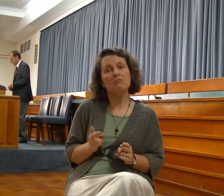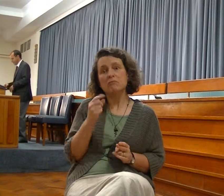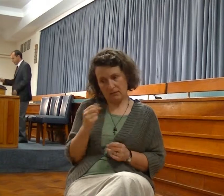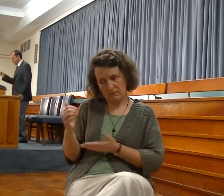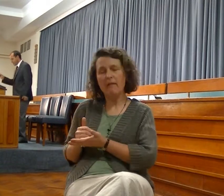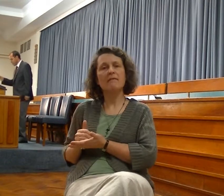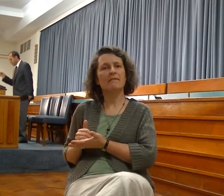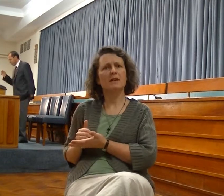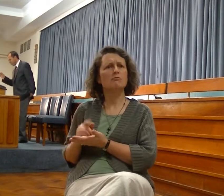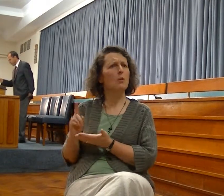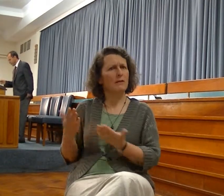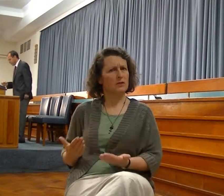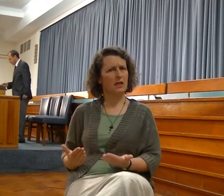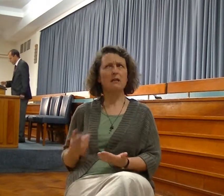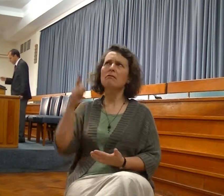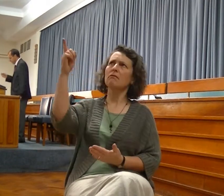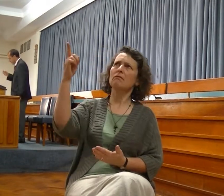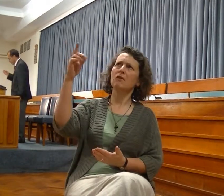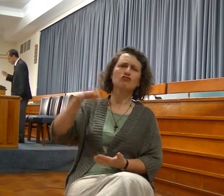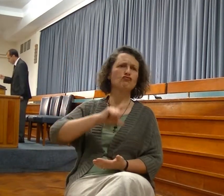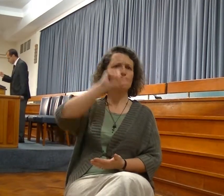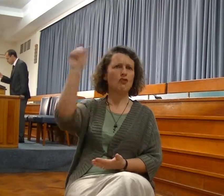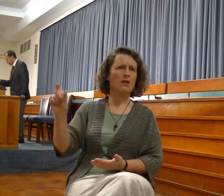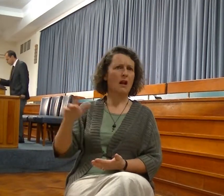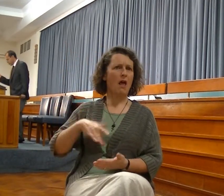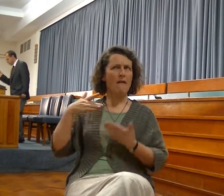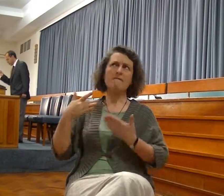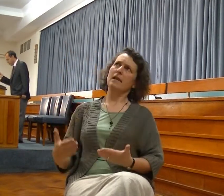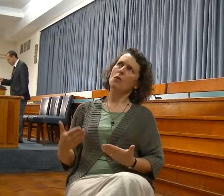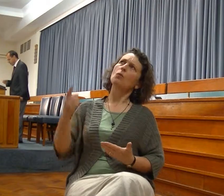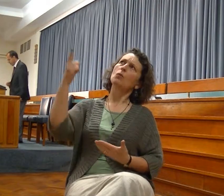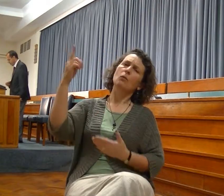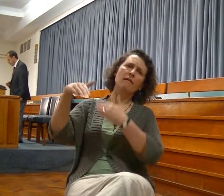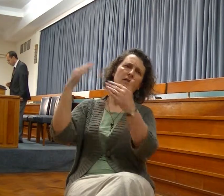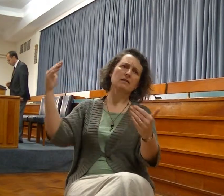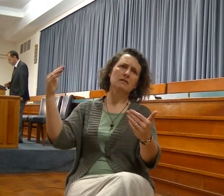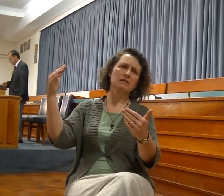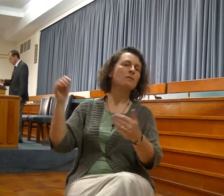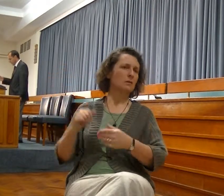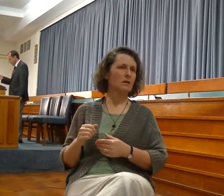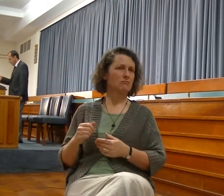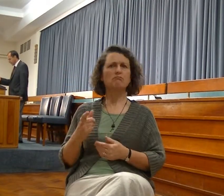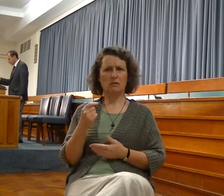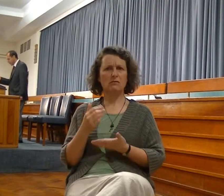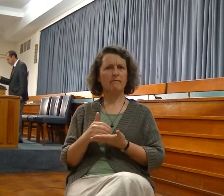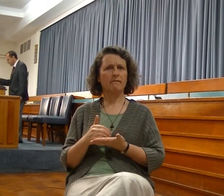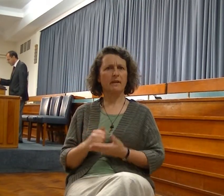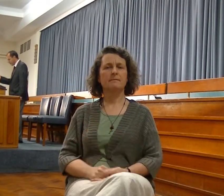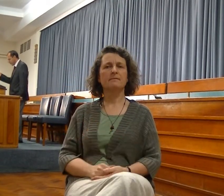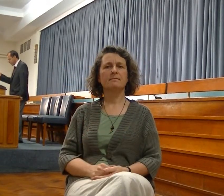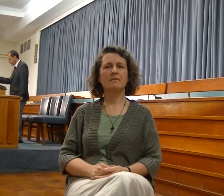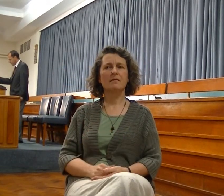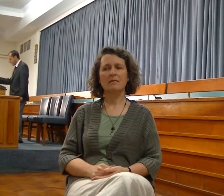about today as he is alive? A simple prayer, but it is worth much with no prior condition. He